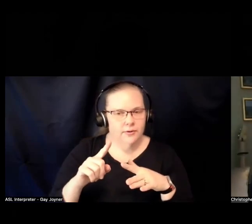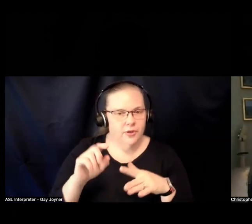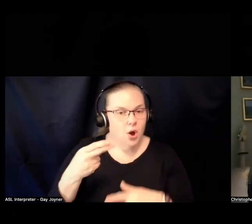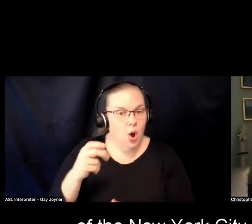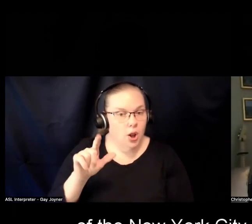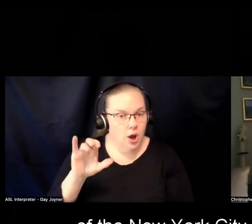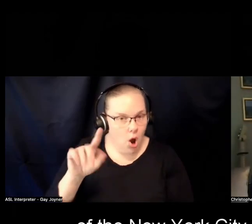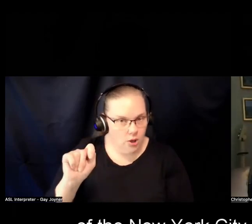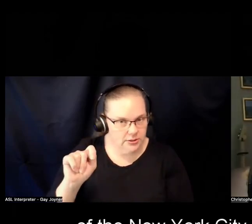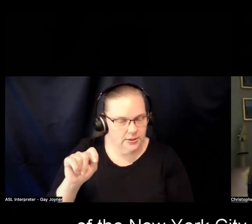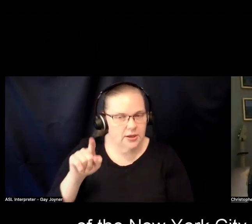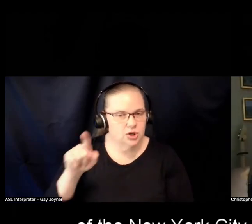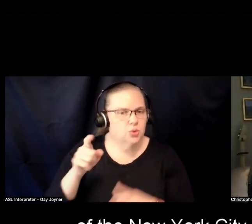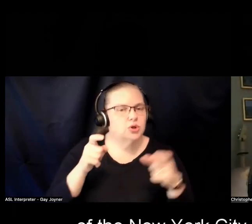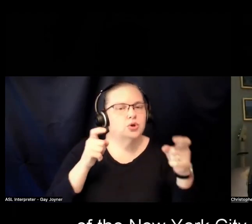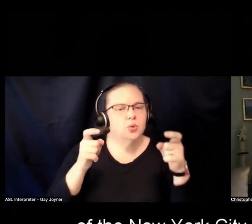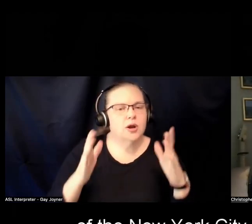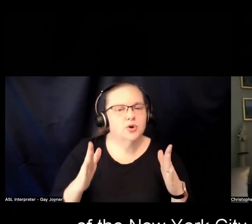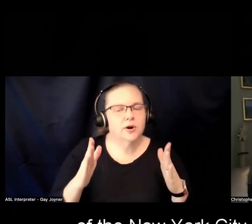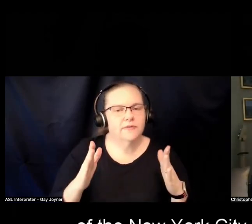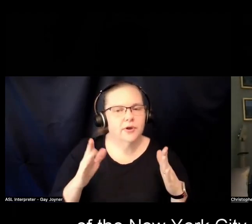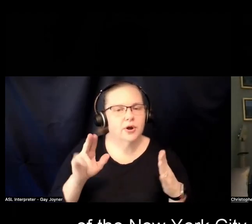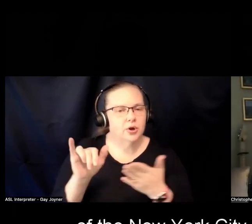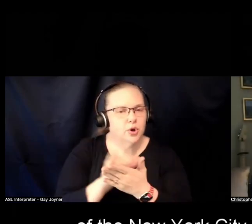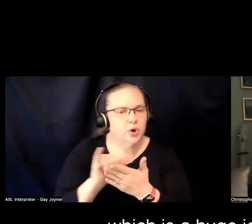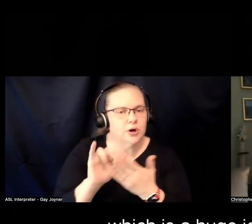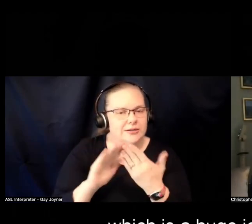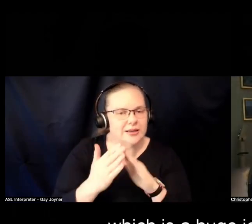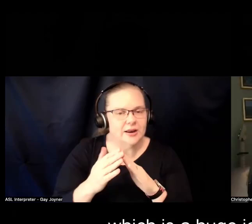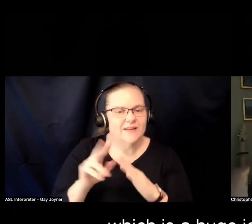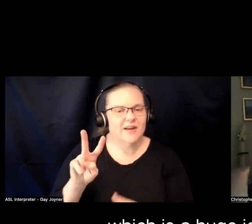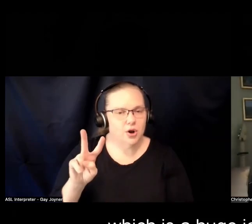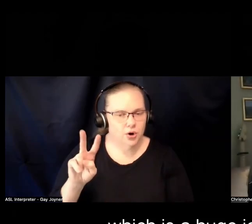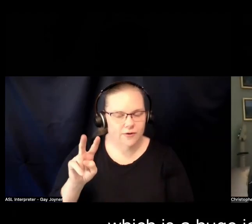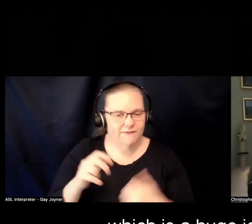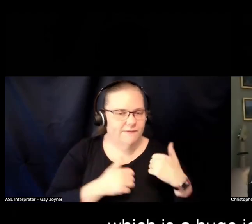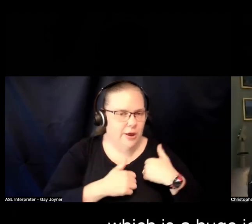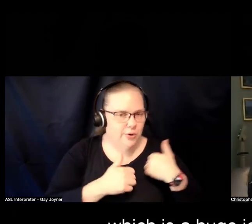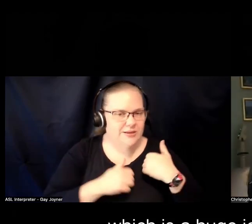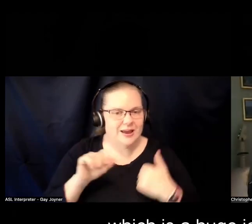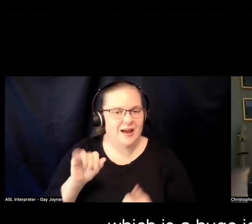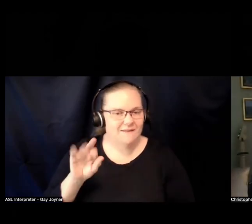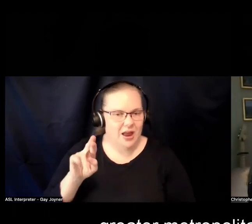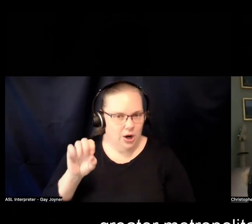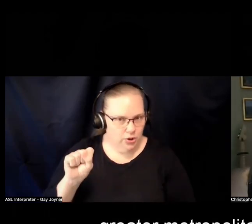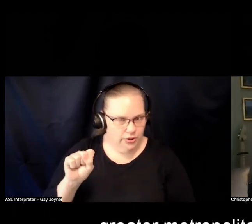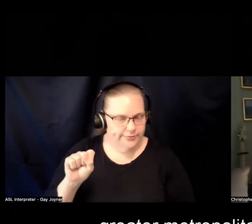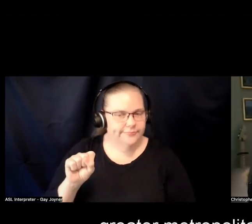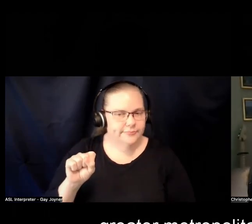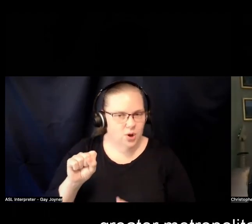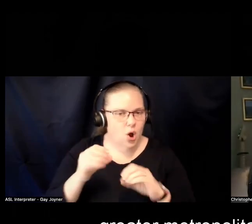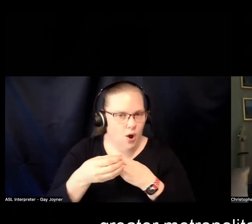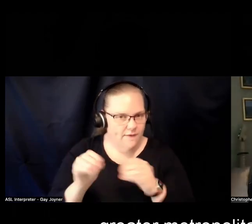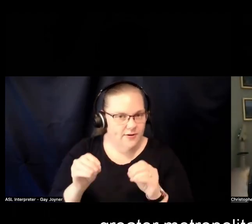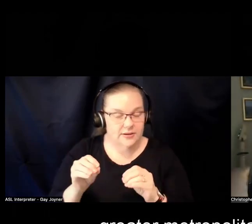the director of the New York City Veterans Affairs Office, which was a huge job because the New York City, greater